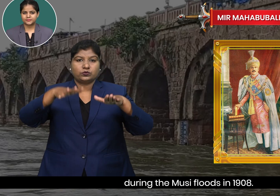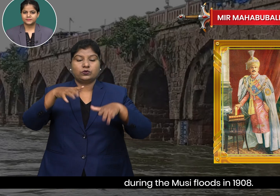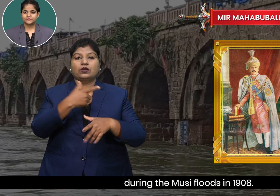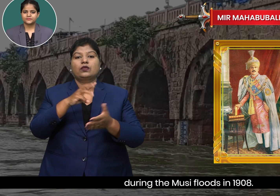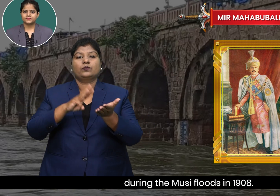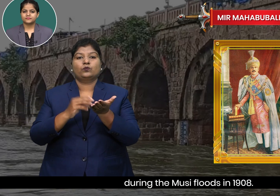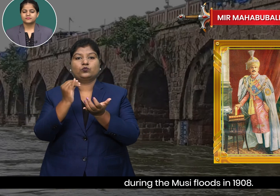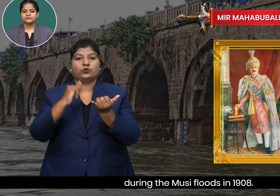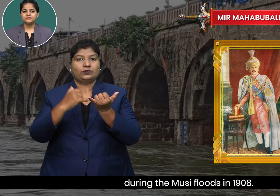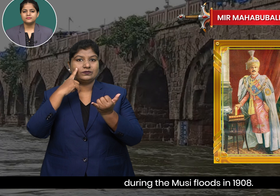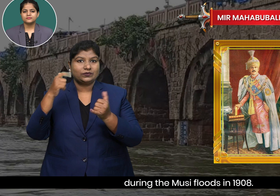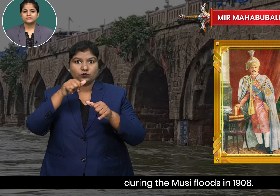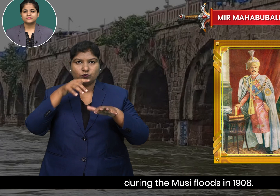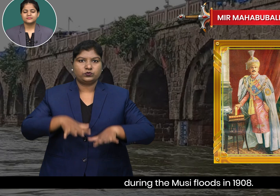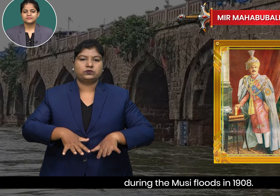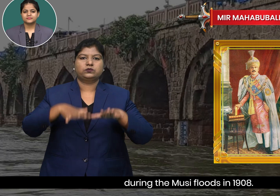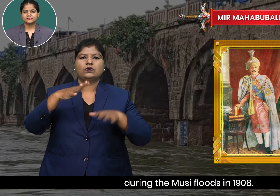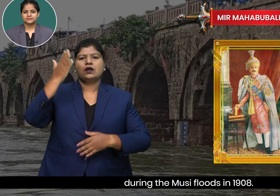1908.